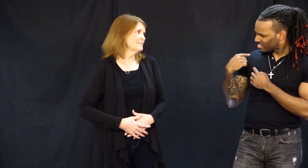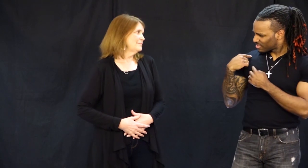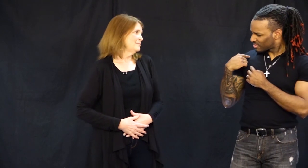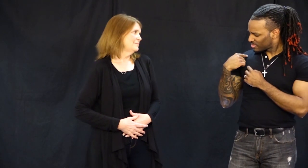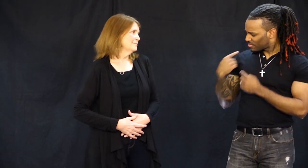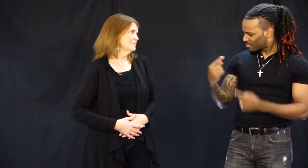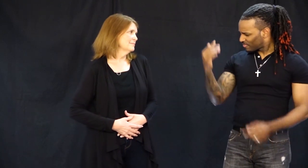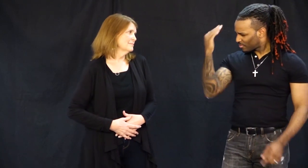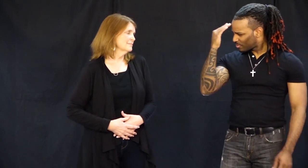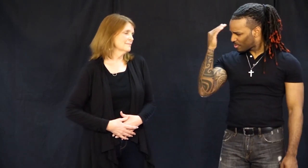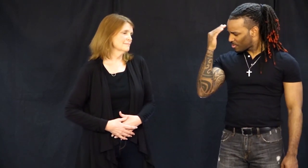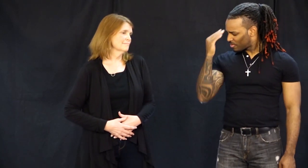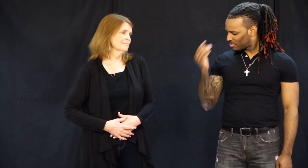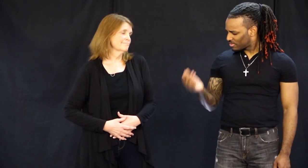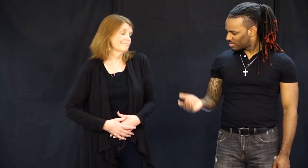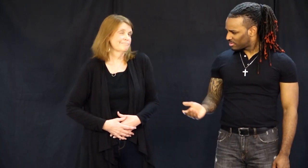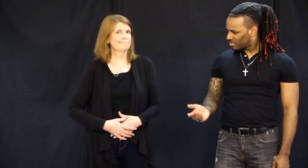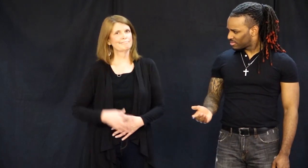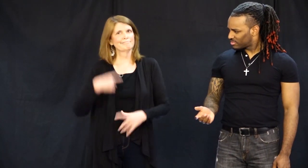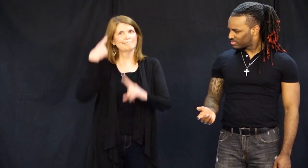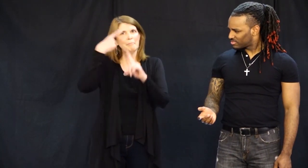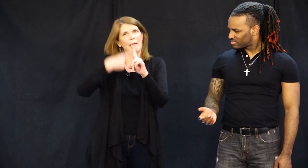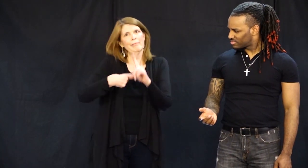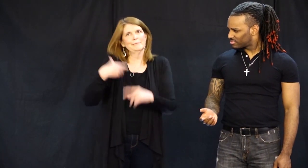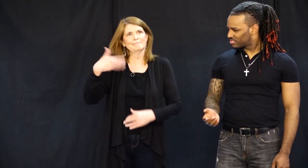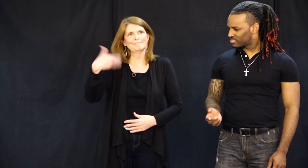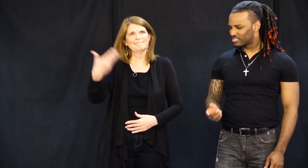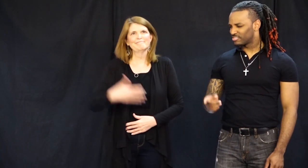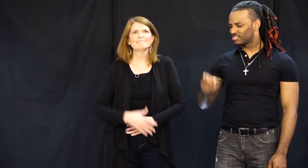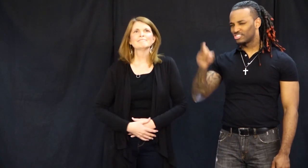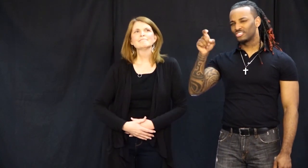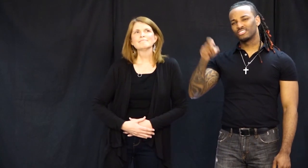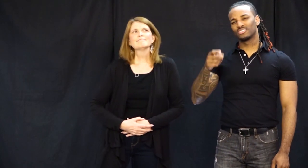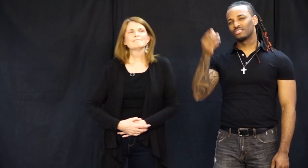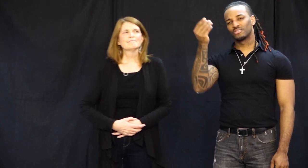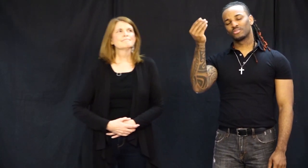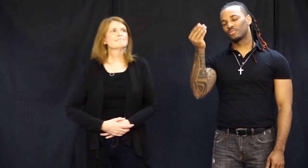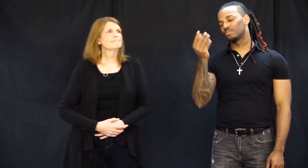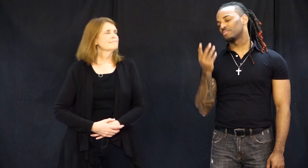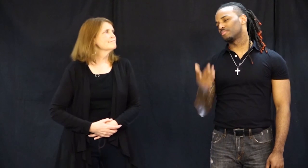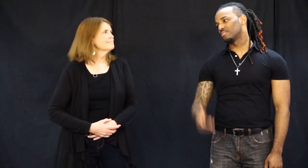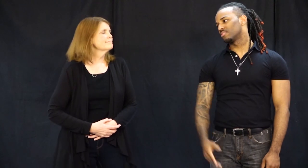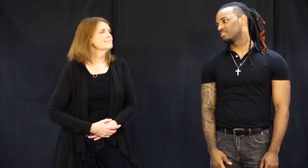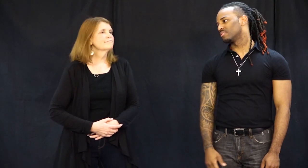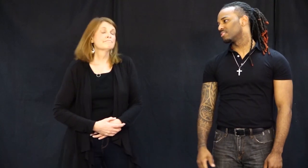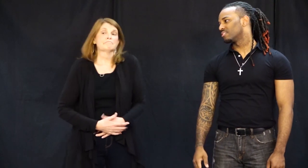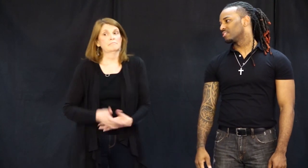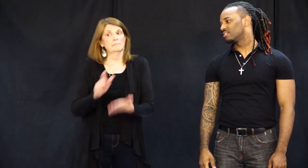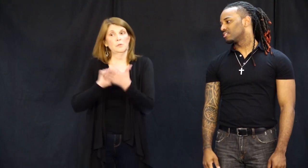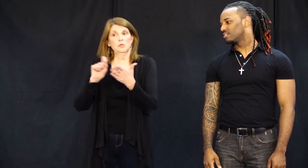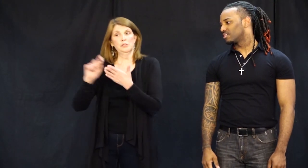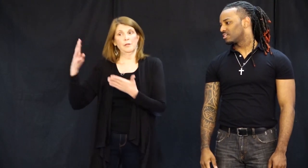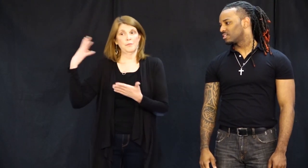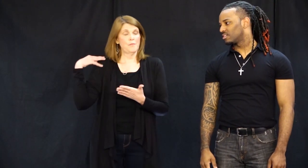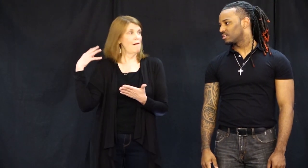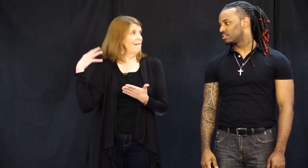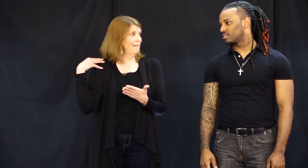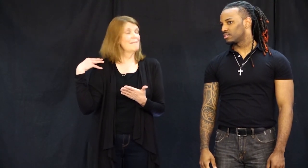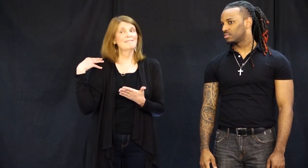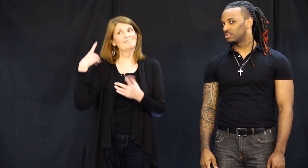How long have you known? A month or so. Eliza, you should have told me. I wrote to the general a month